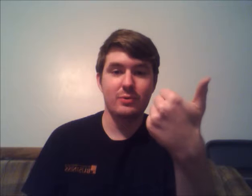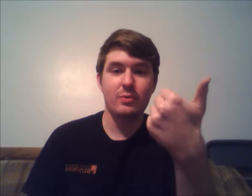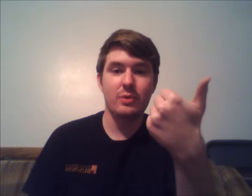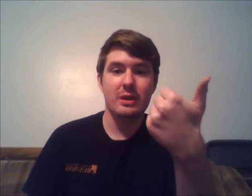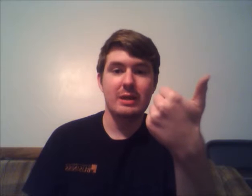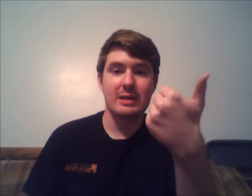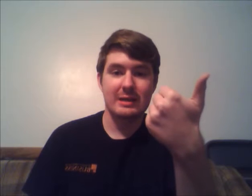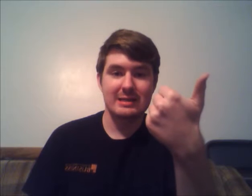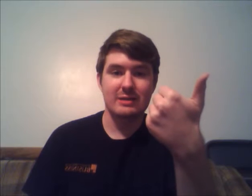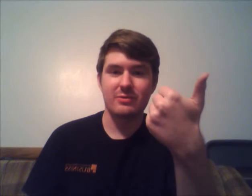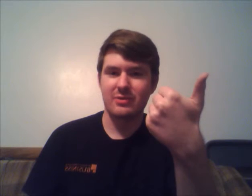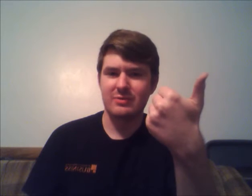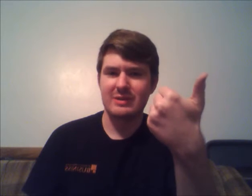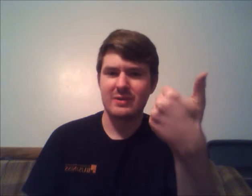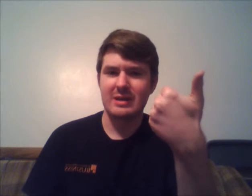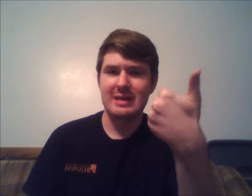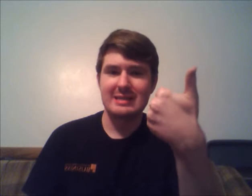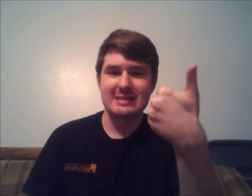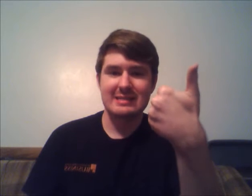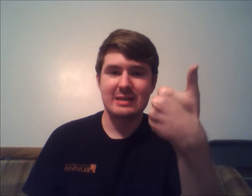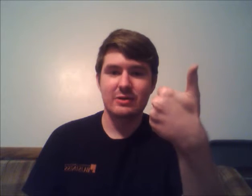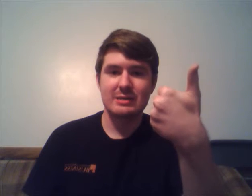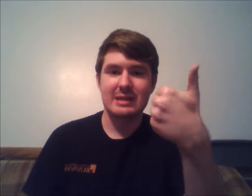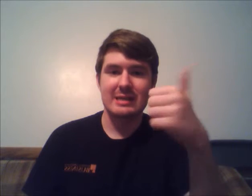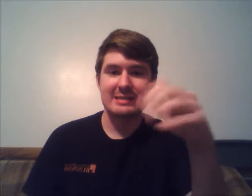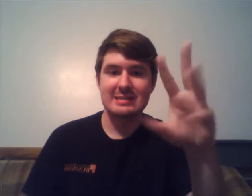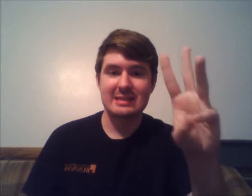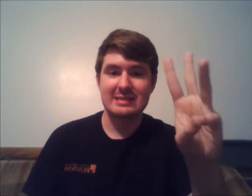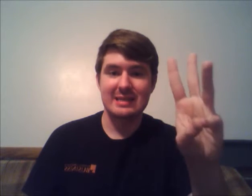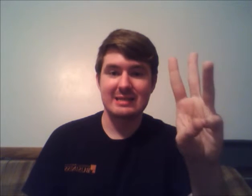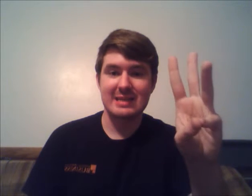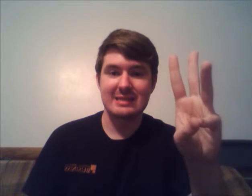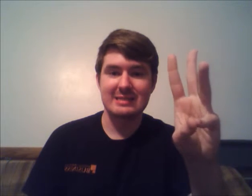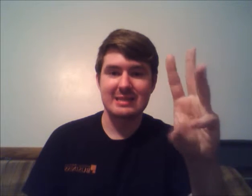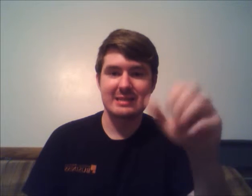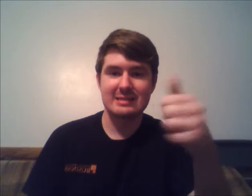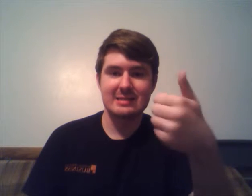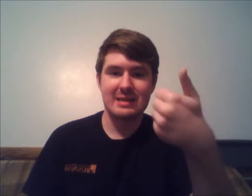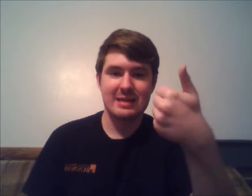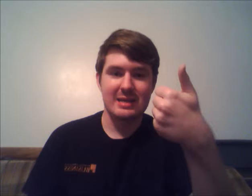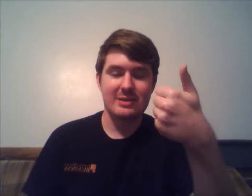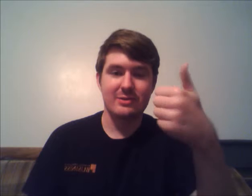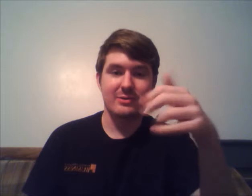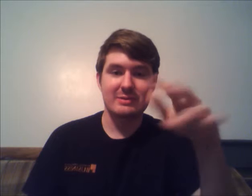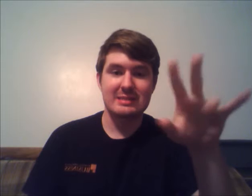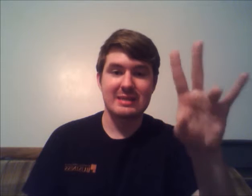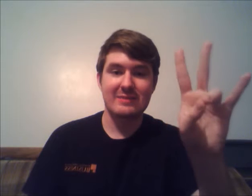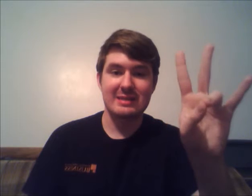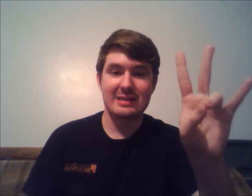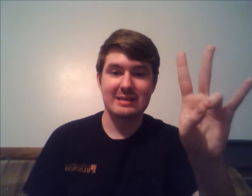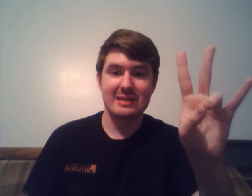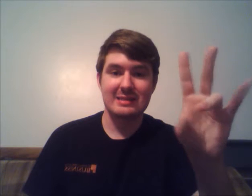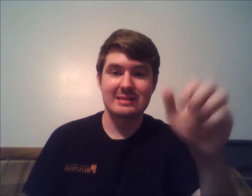through 19 are a little different. 16, you can sign it 16, 10, 6, and then you can do 17, 10,